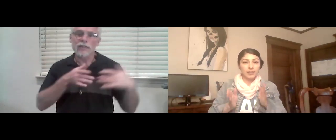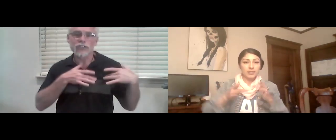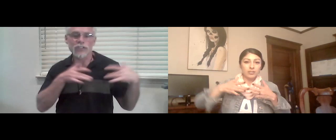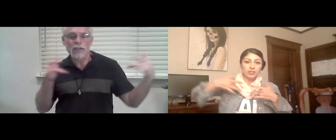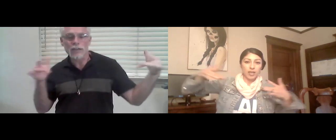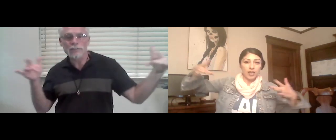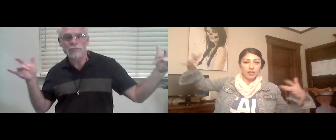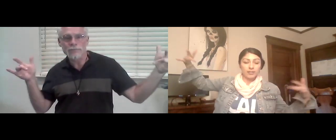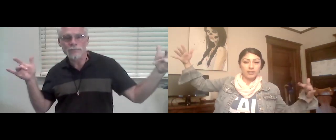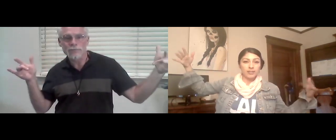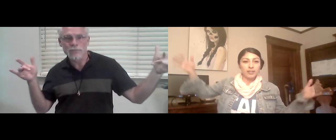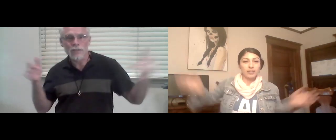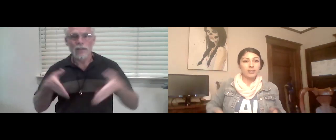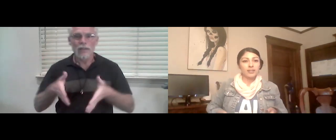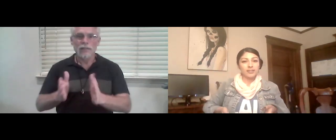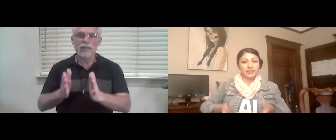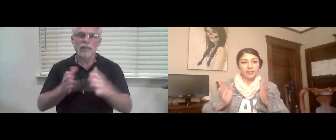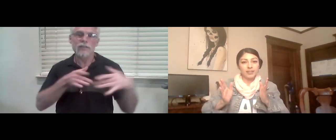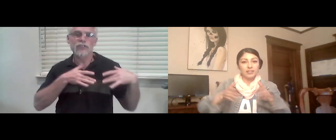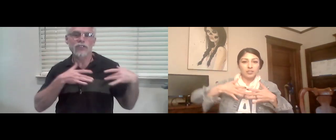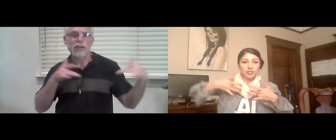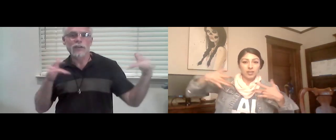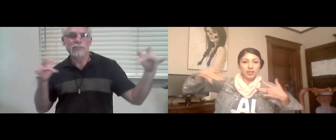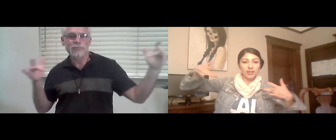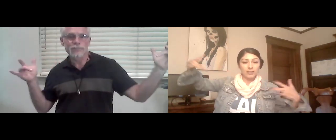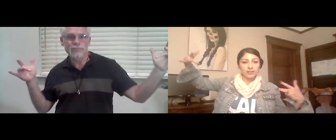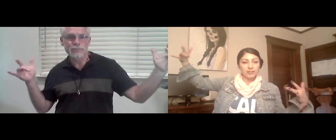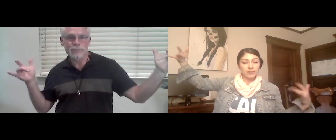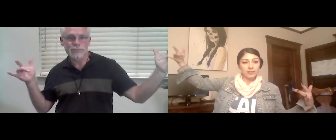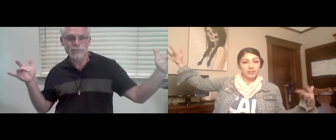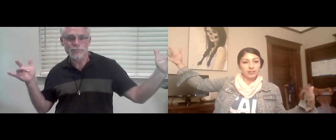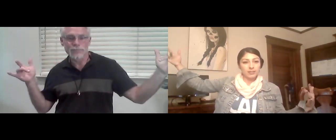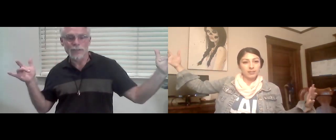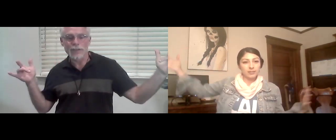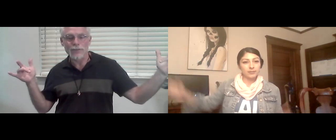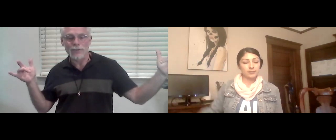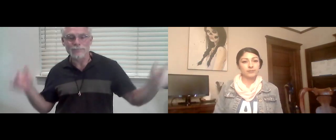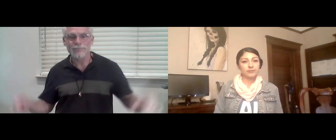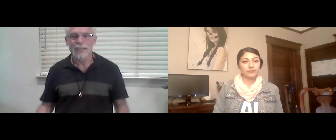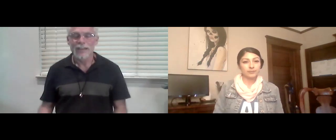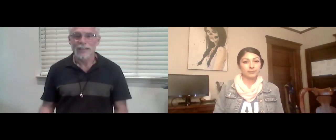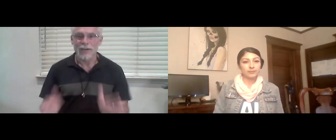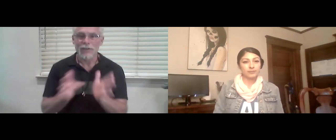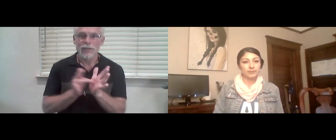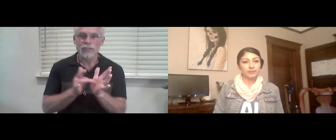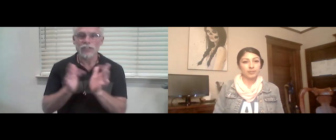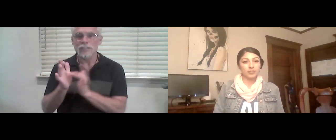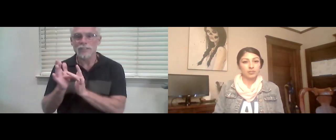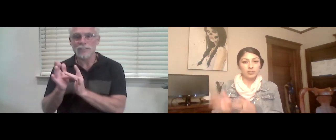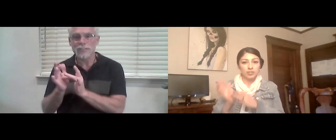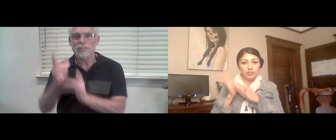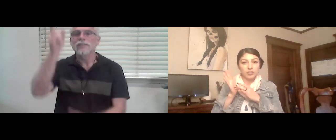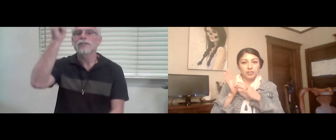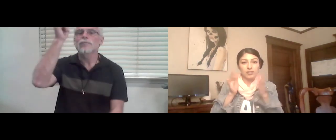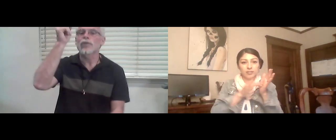Let it shine. Let it shine. There you go. Good. Now,